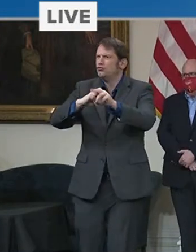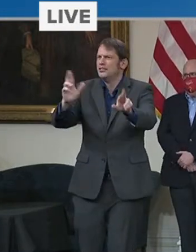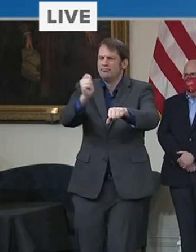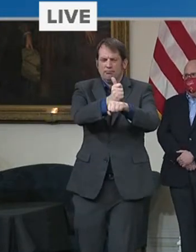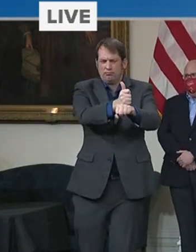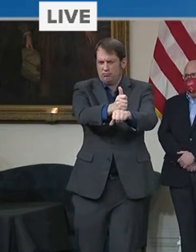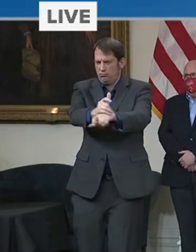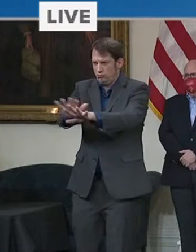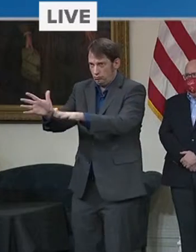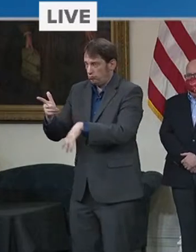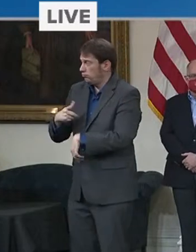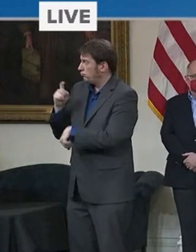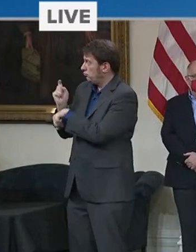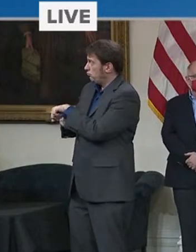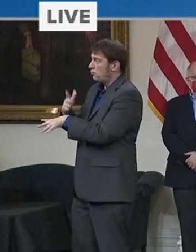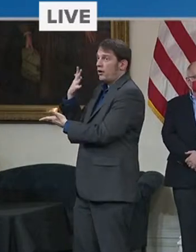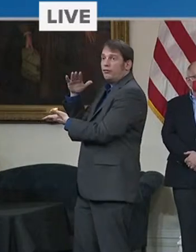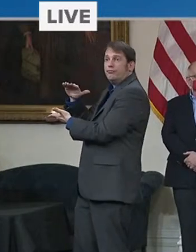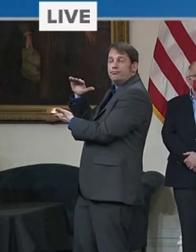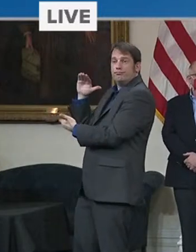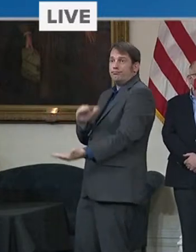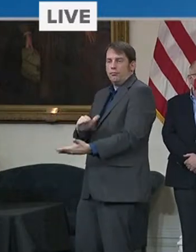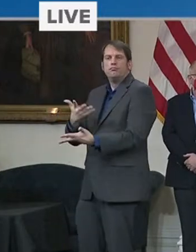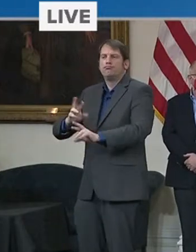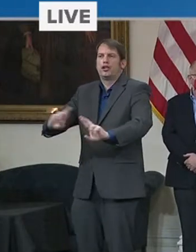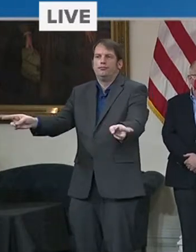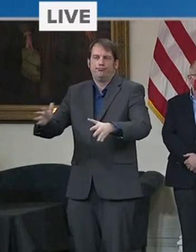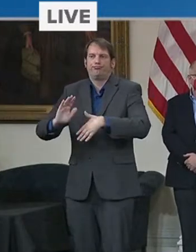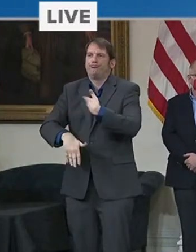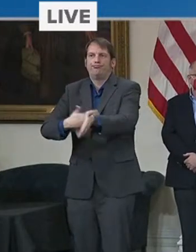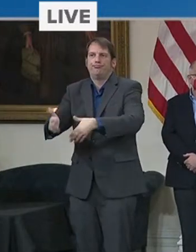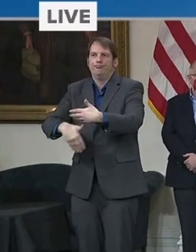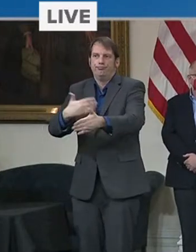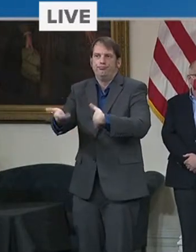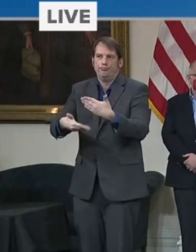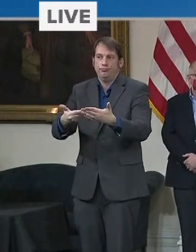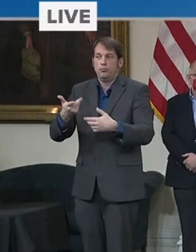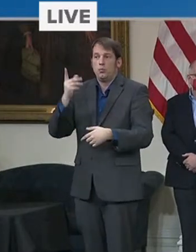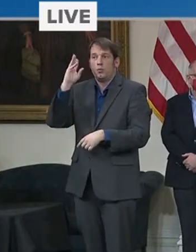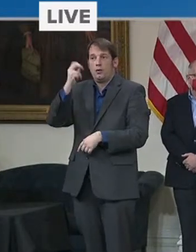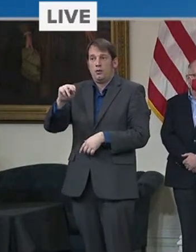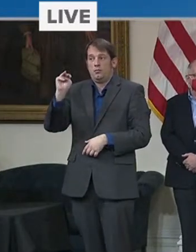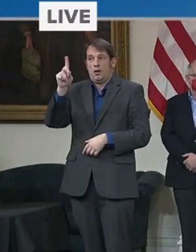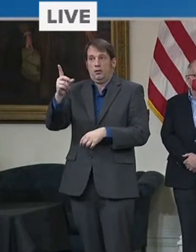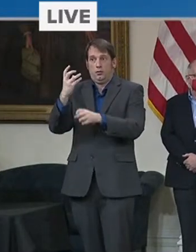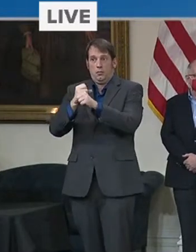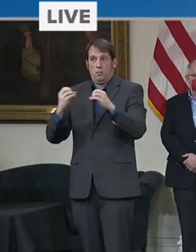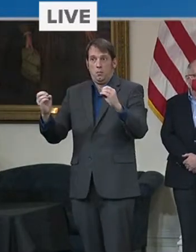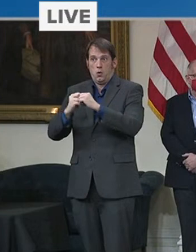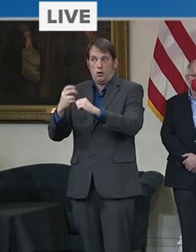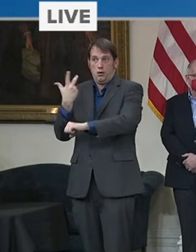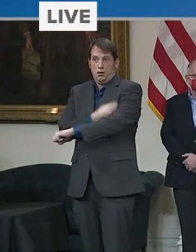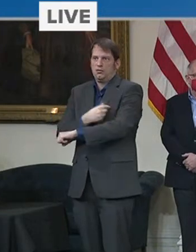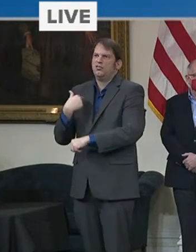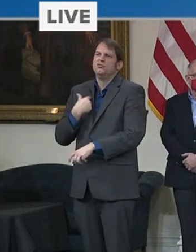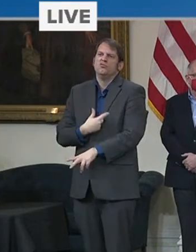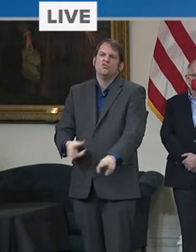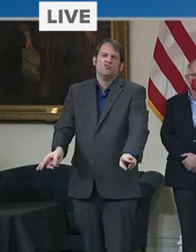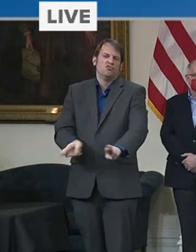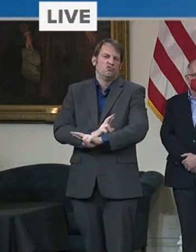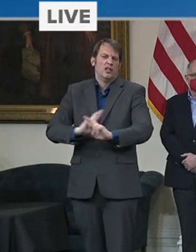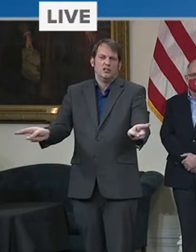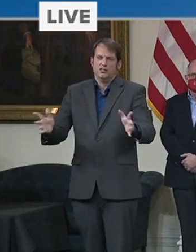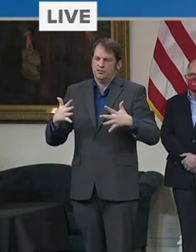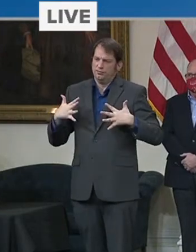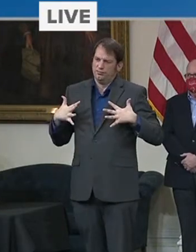supply chain matures. When Maryland receives more vaccines, we will be ready to distribute them, and a variety